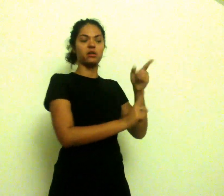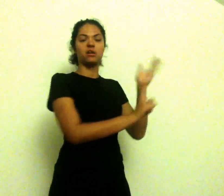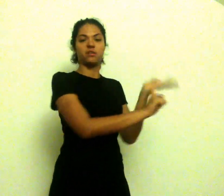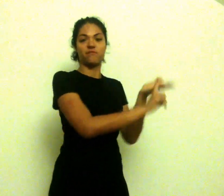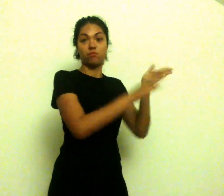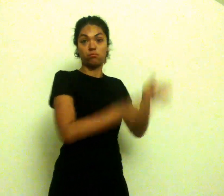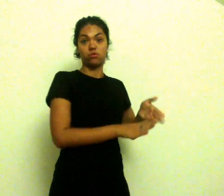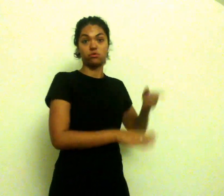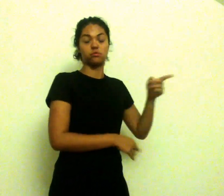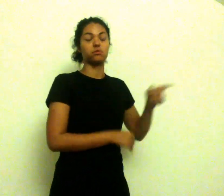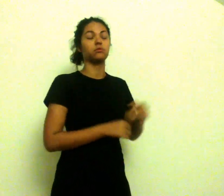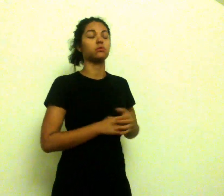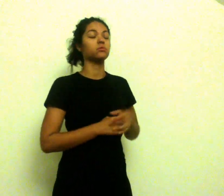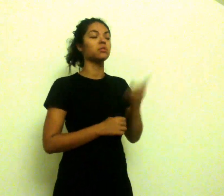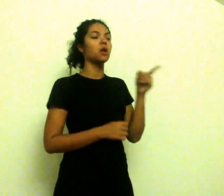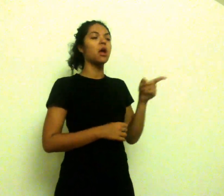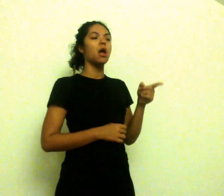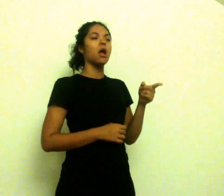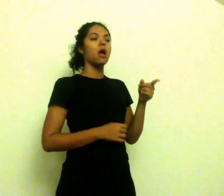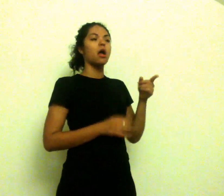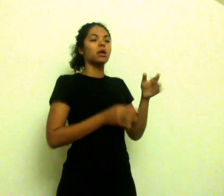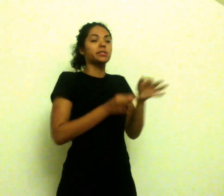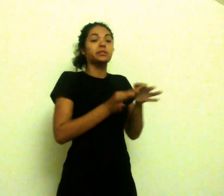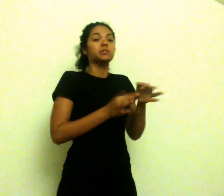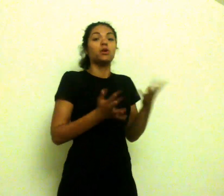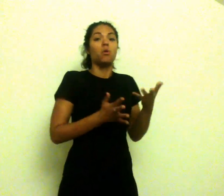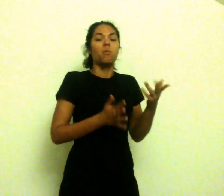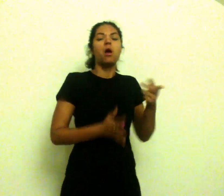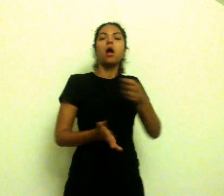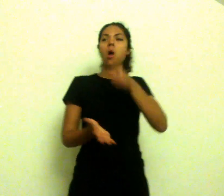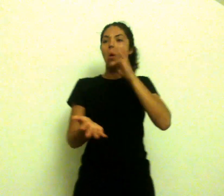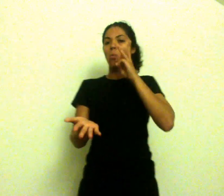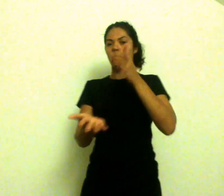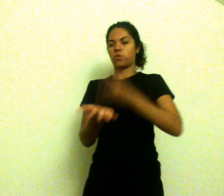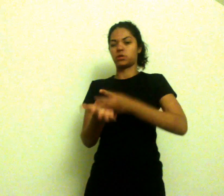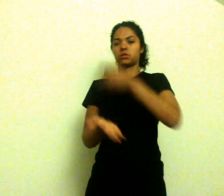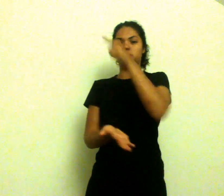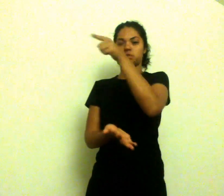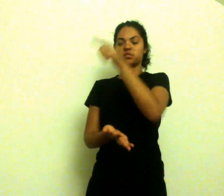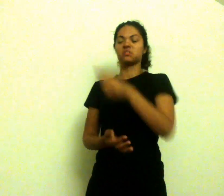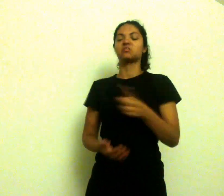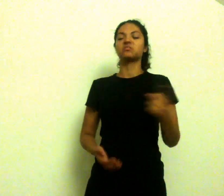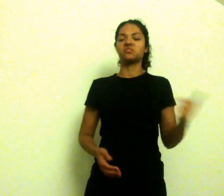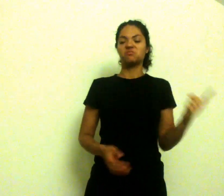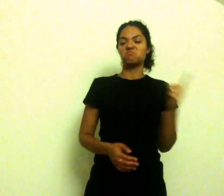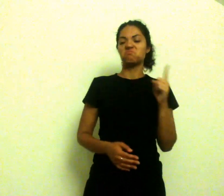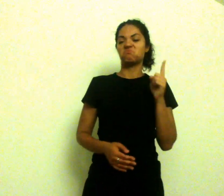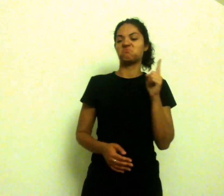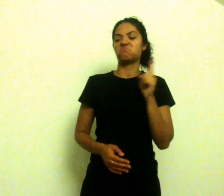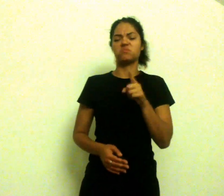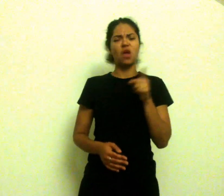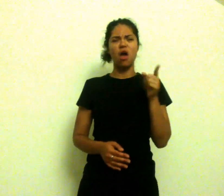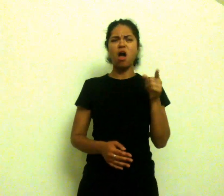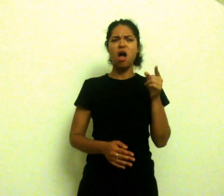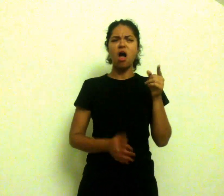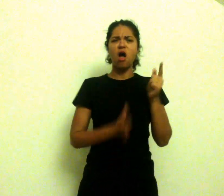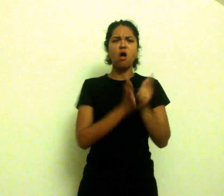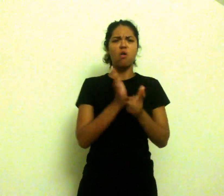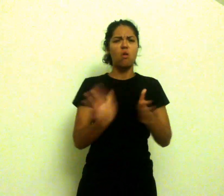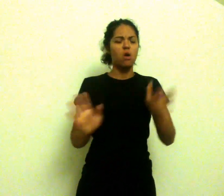particular man had put on the pages of his products and so on. The way he asked the question was so brilliant that any thinking person